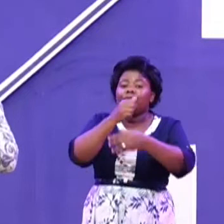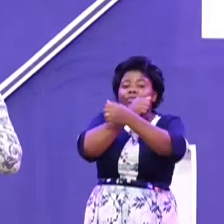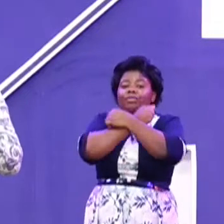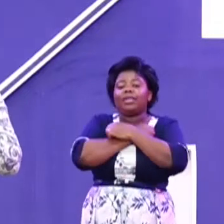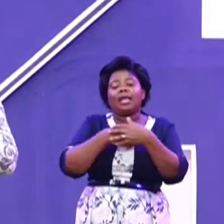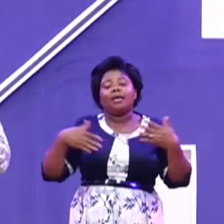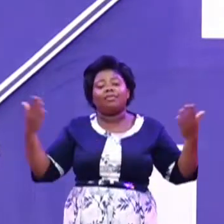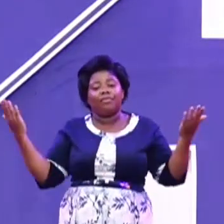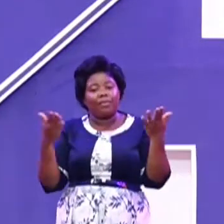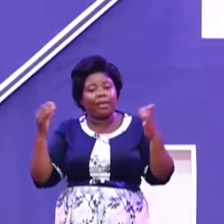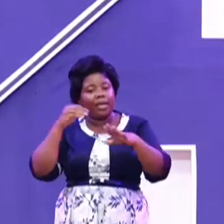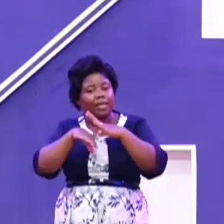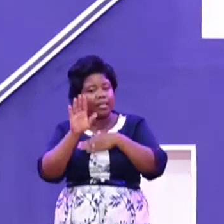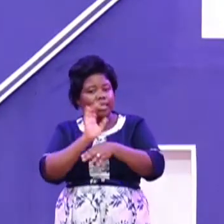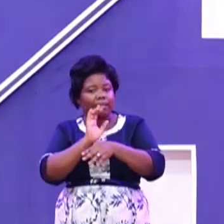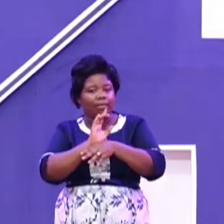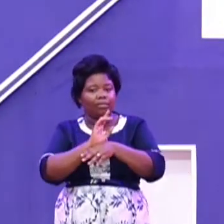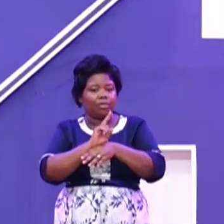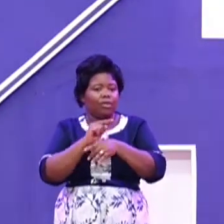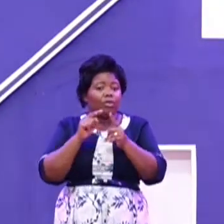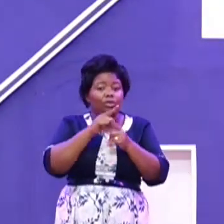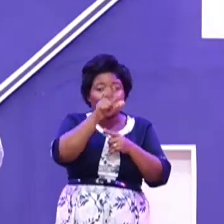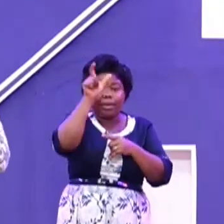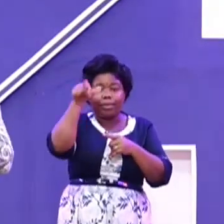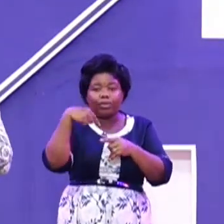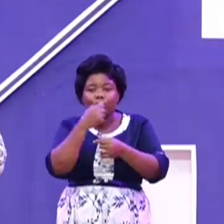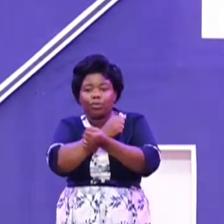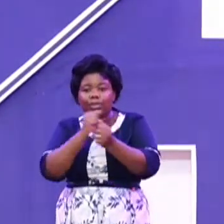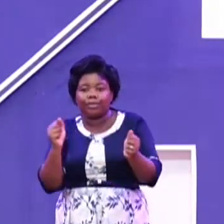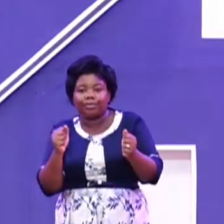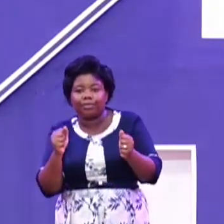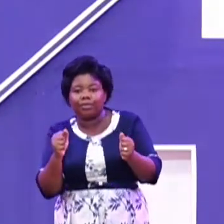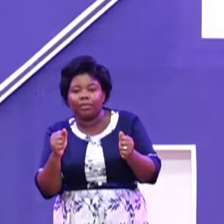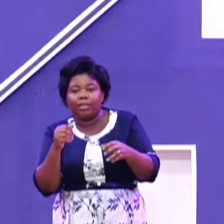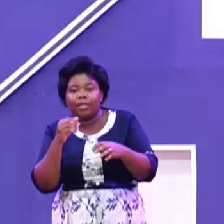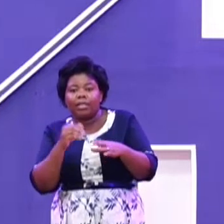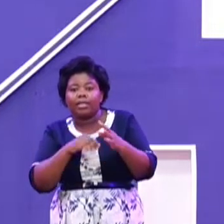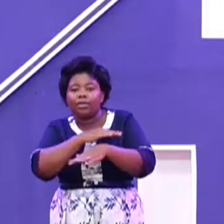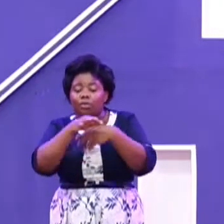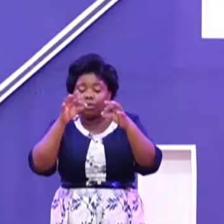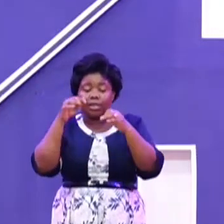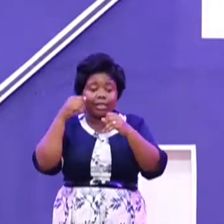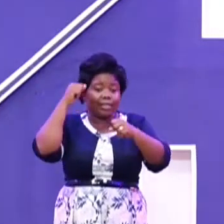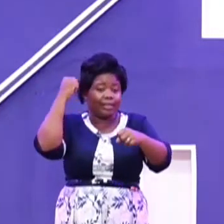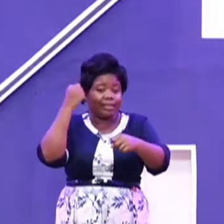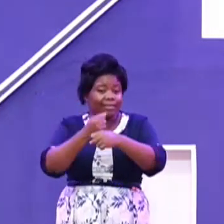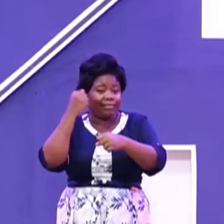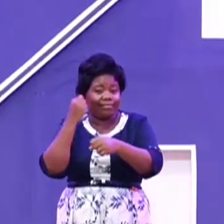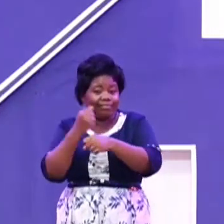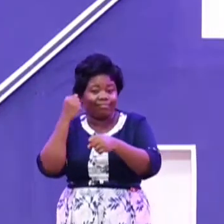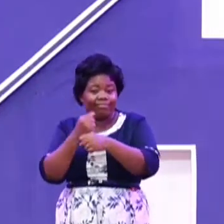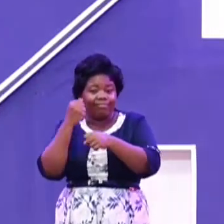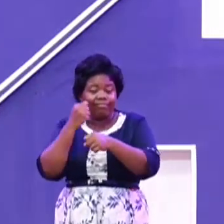Where is the fruit of love in church? And to you, God, born again. In all things for the years you